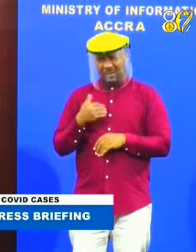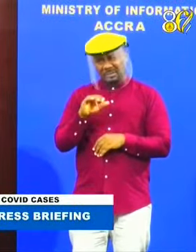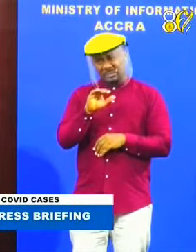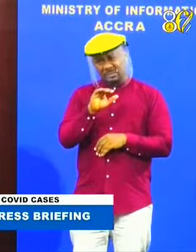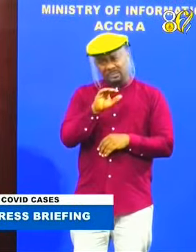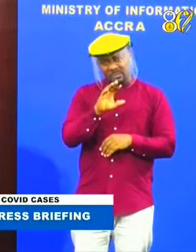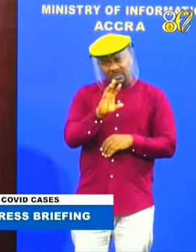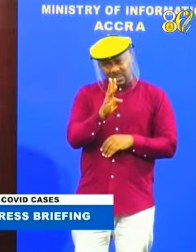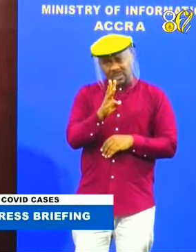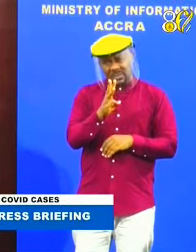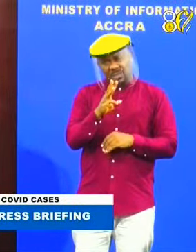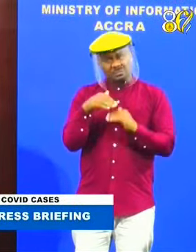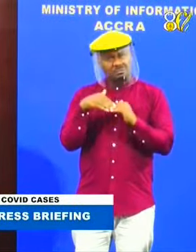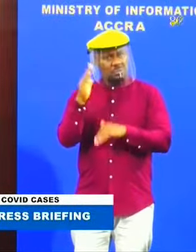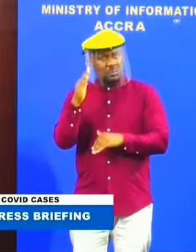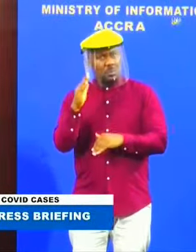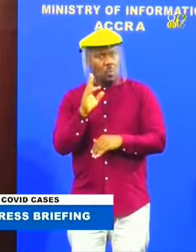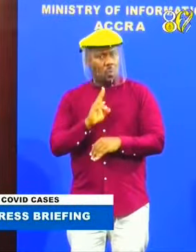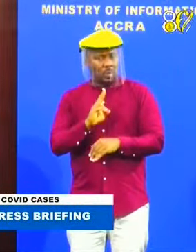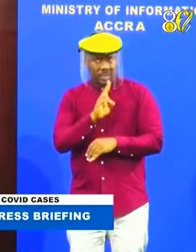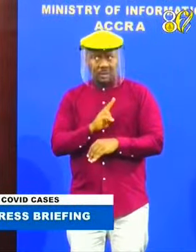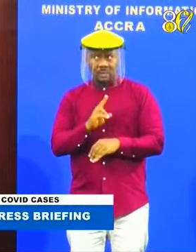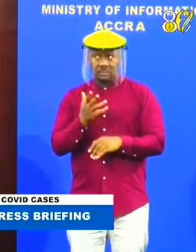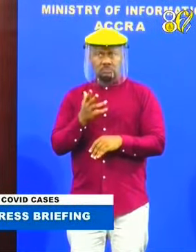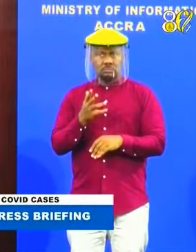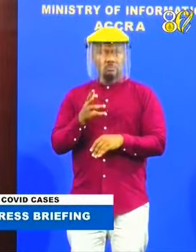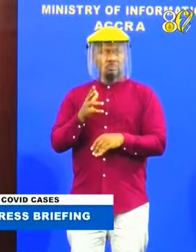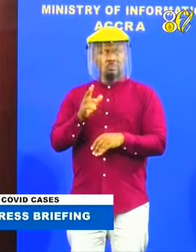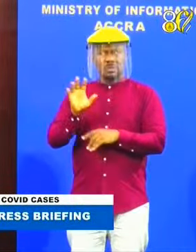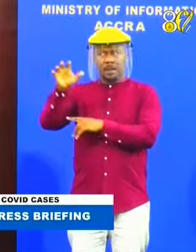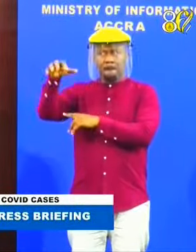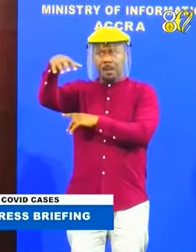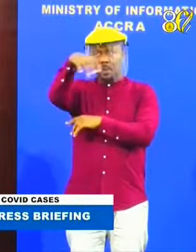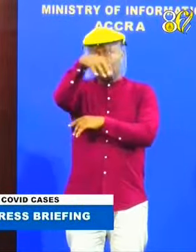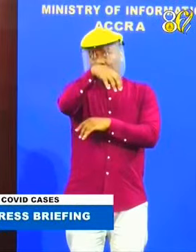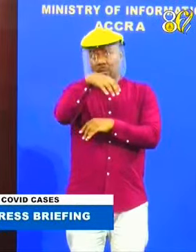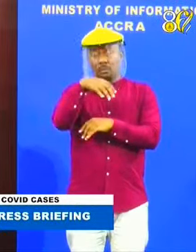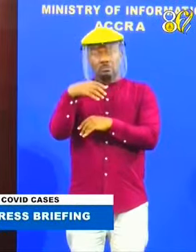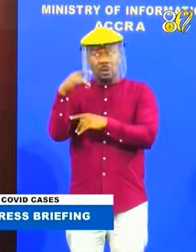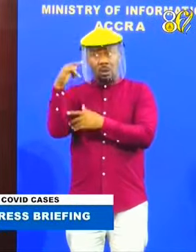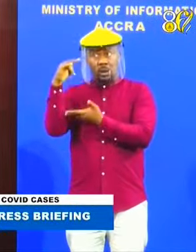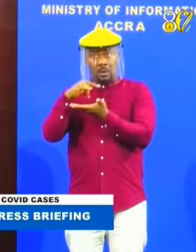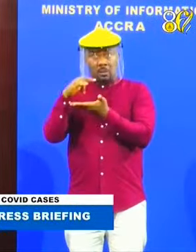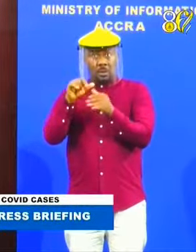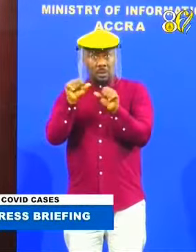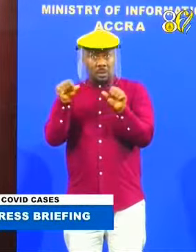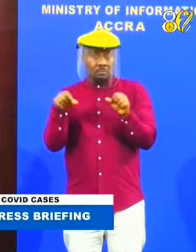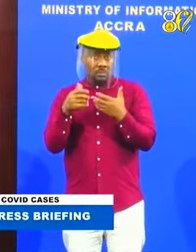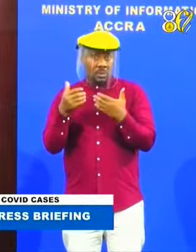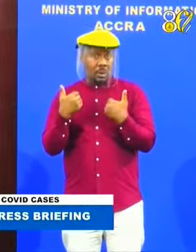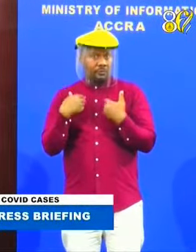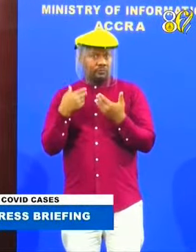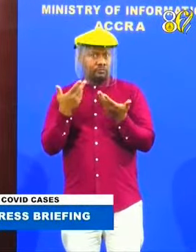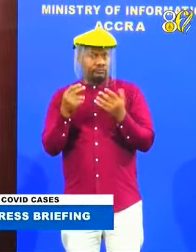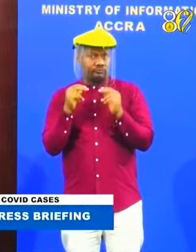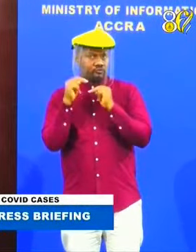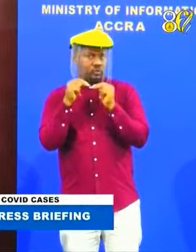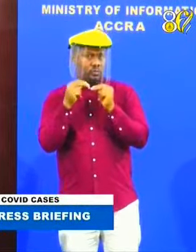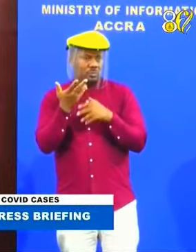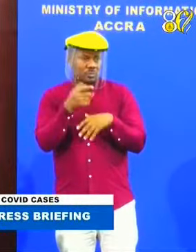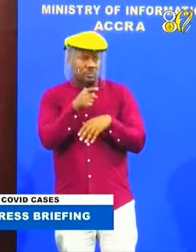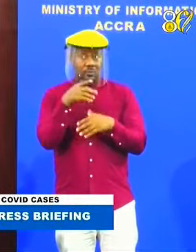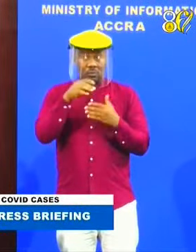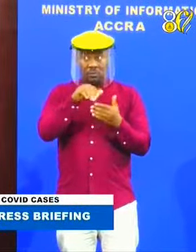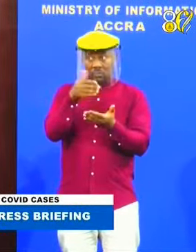hotels, 6 or more of such hotels, all around the airport area with a negotiated package for people to pay